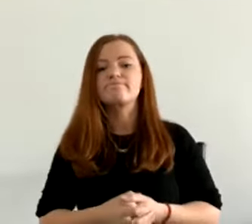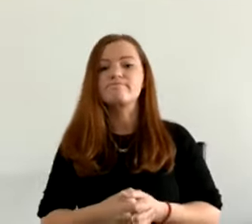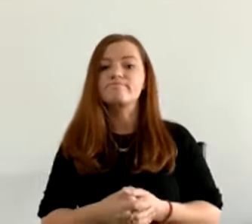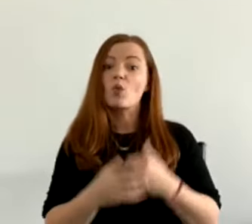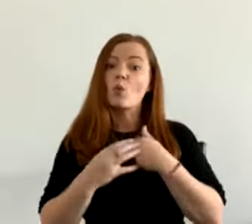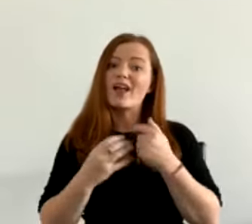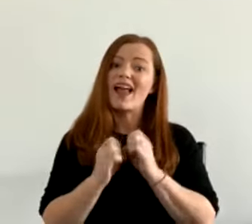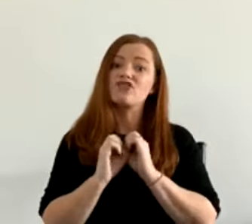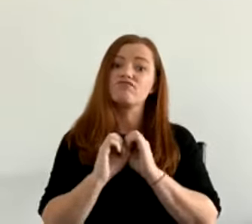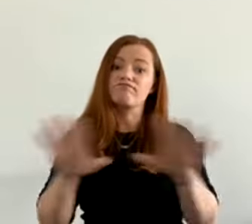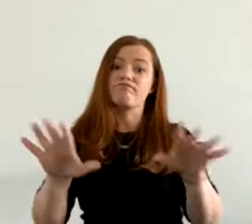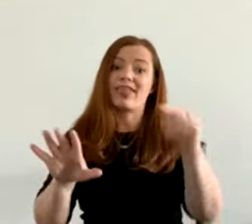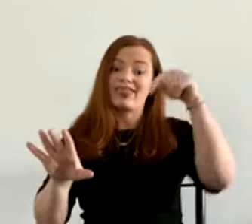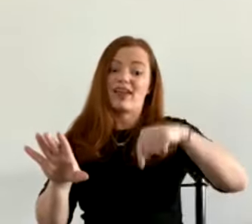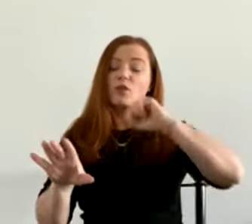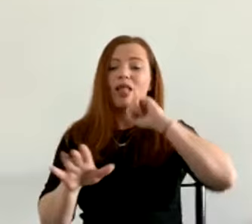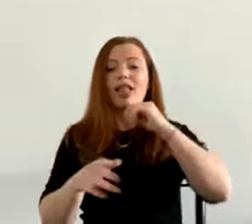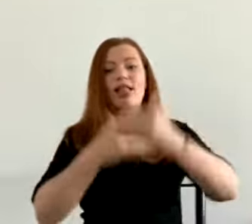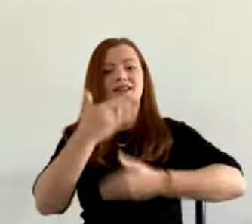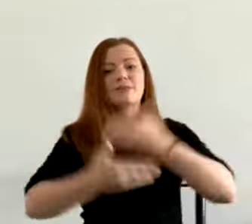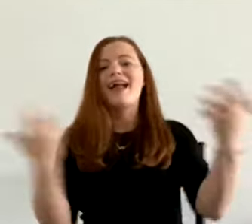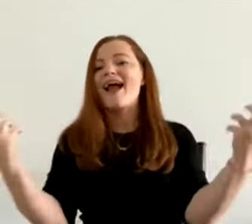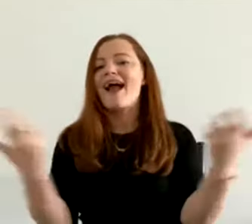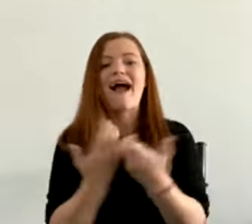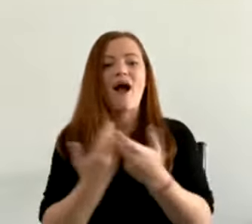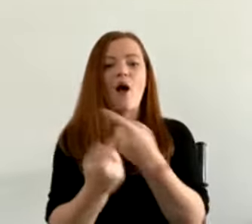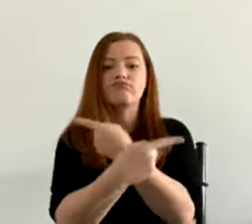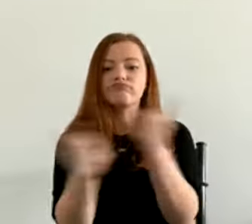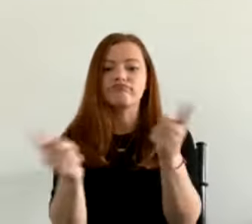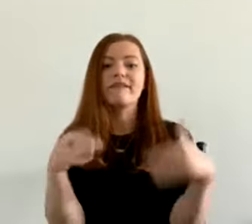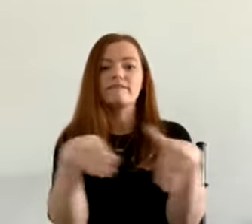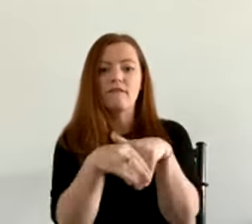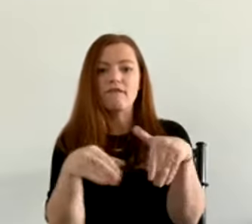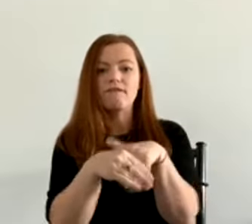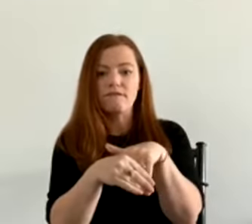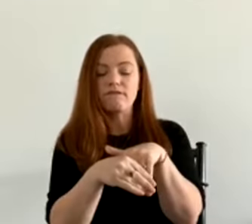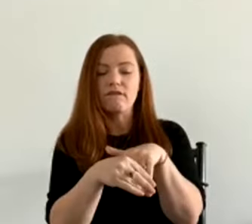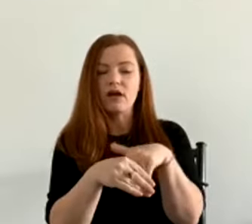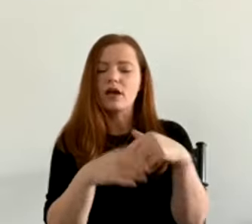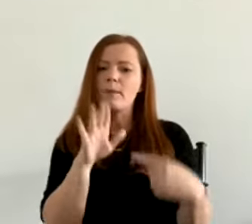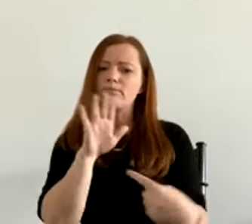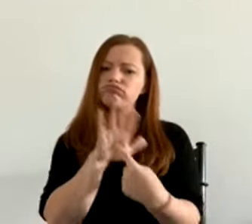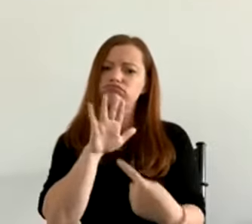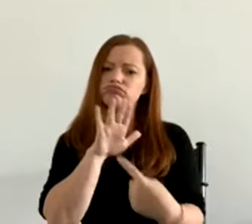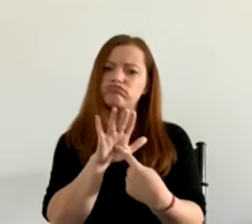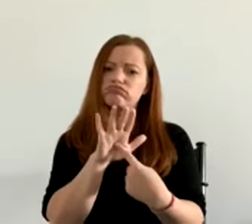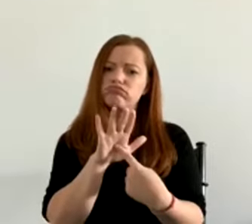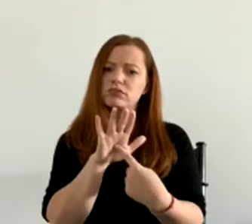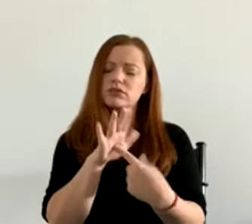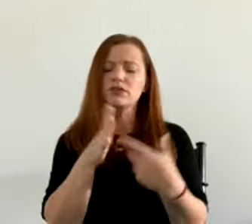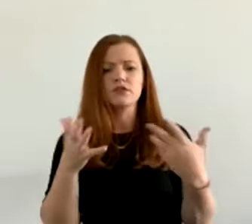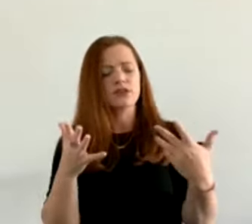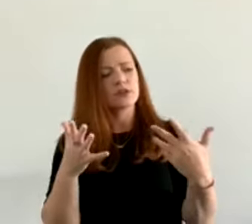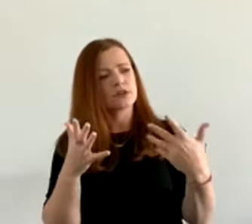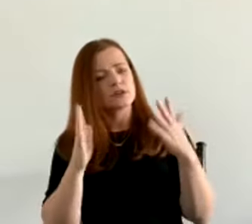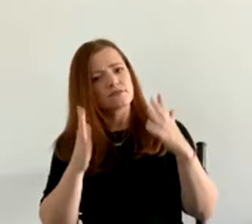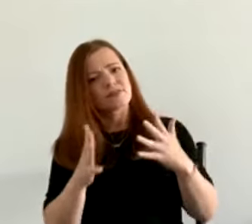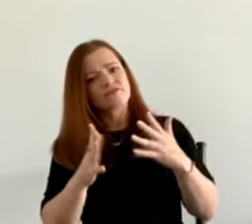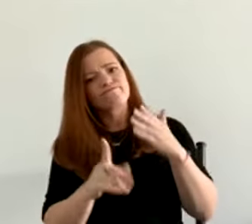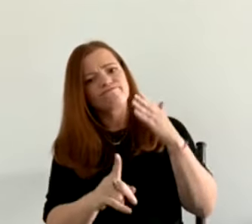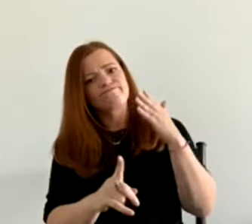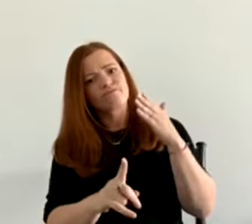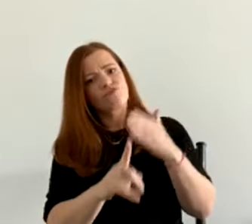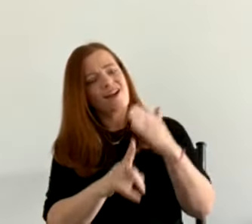share details on how people can do that. I think it's really important. I also think it's really important that they have recognized that they